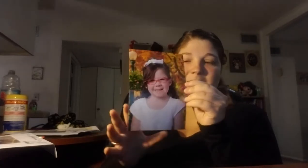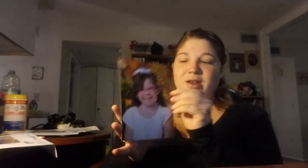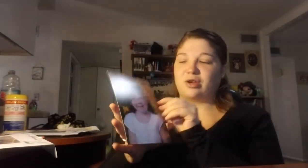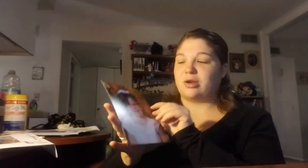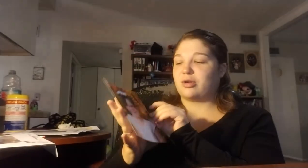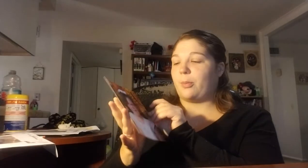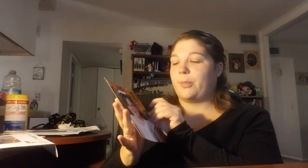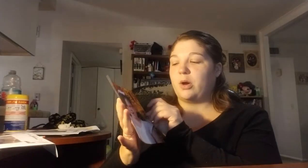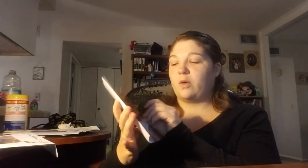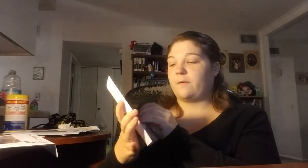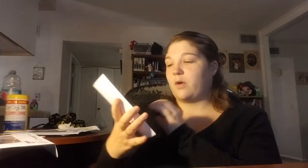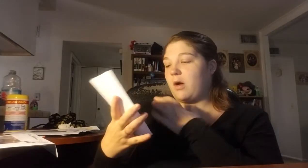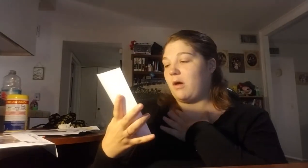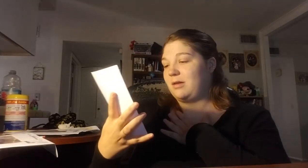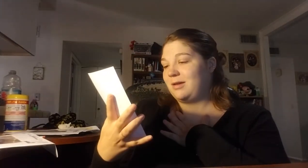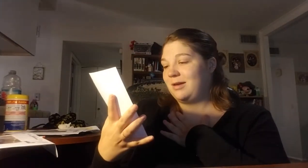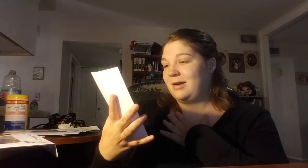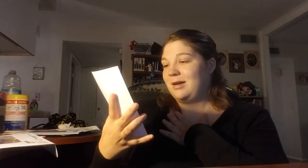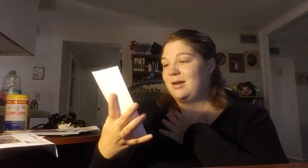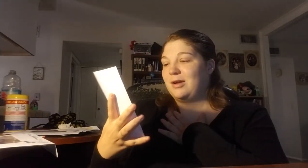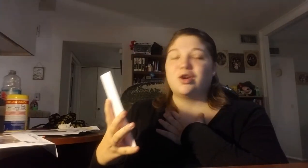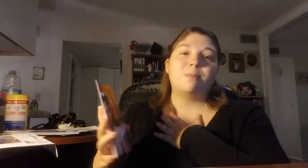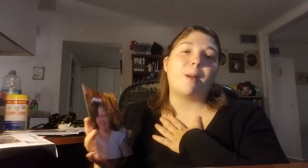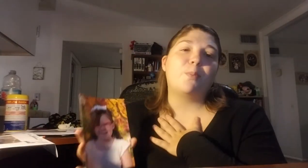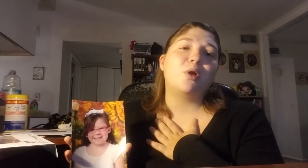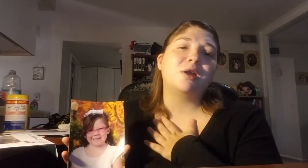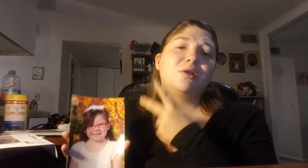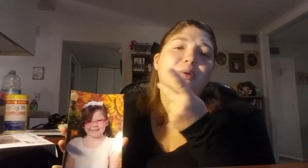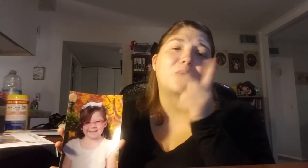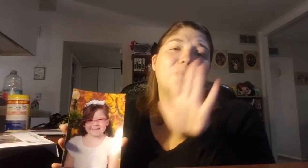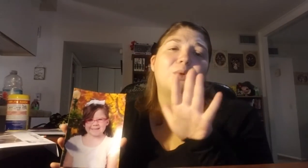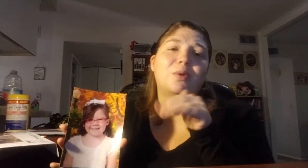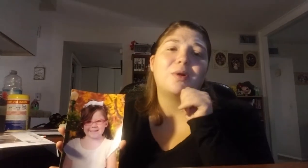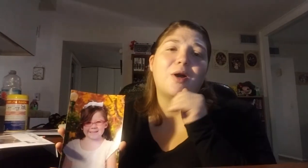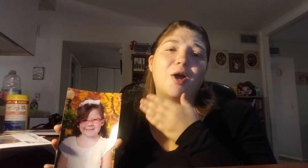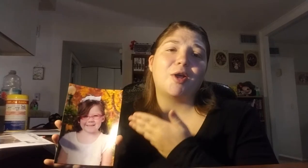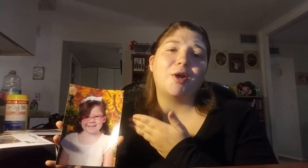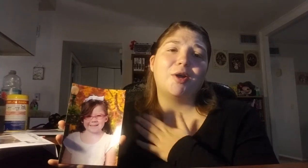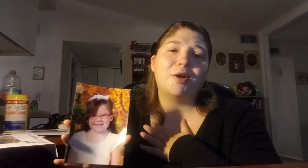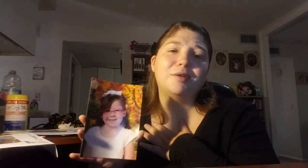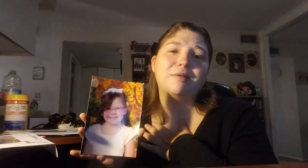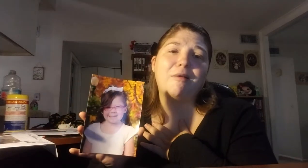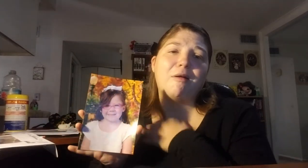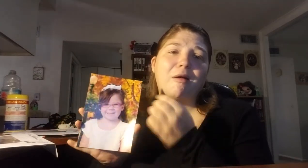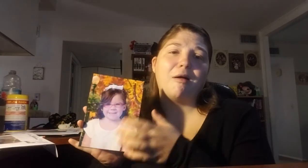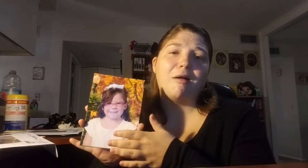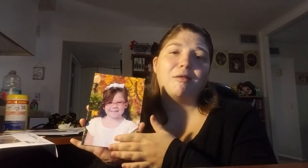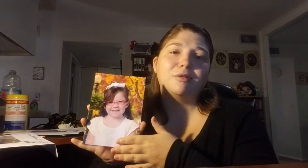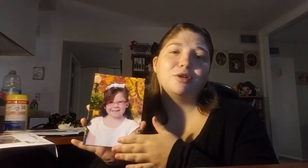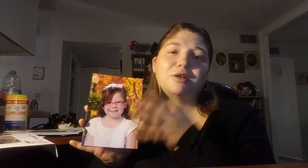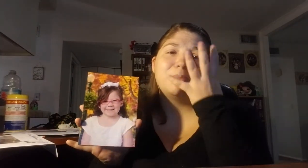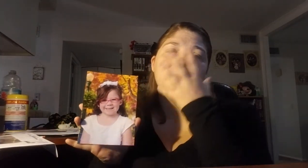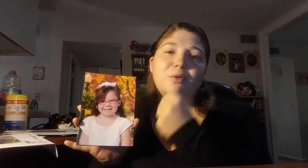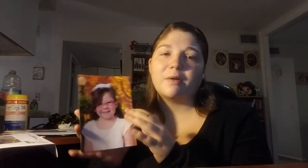Isn't she so beautiful? She's my preschool daughter. Oh, she's